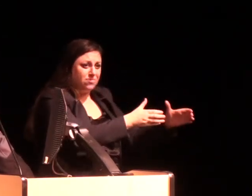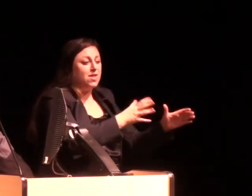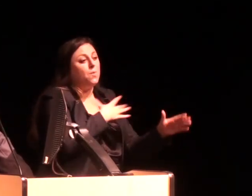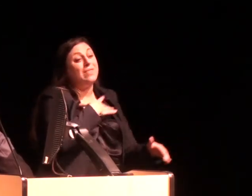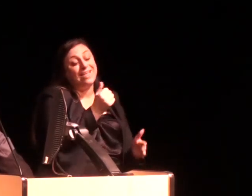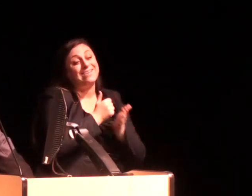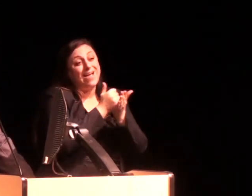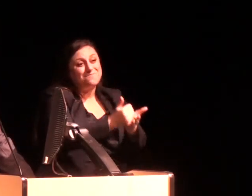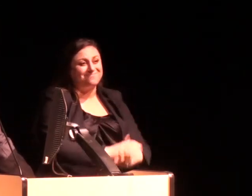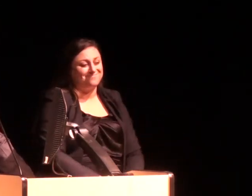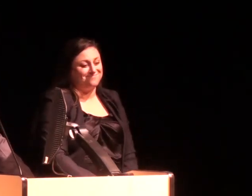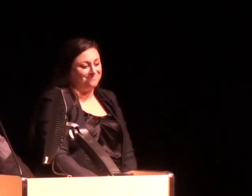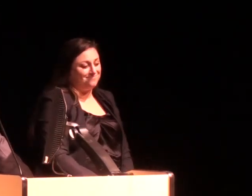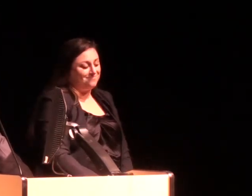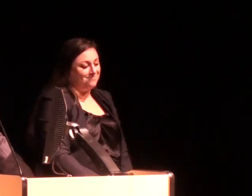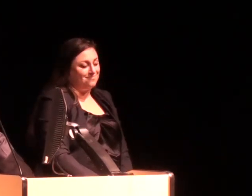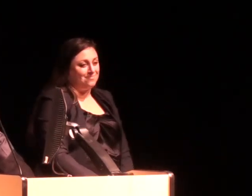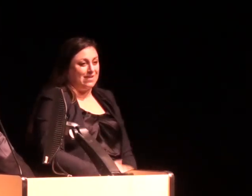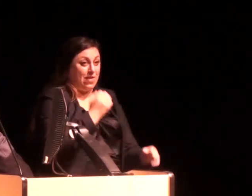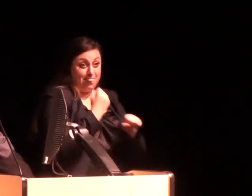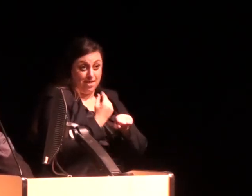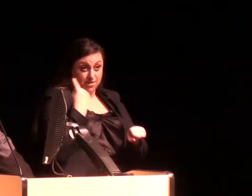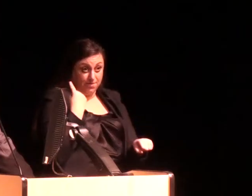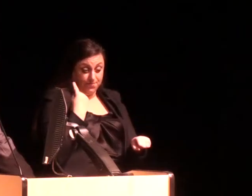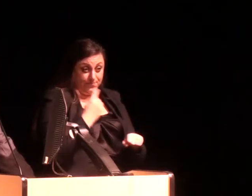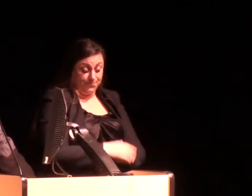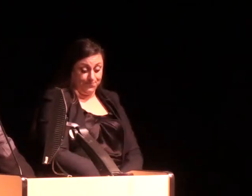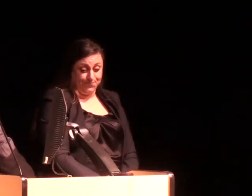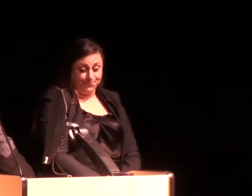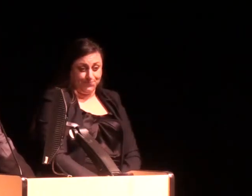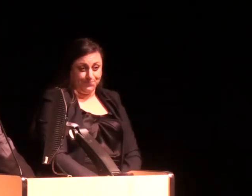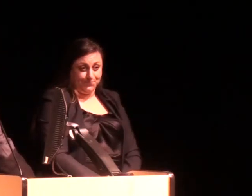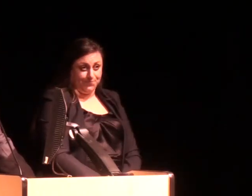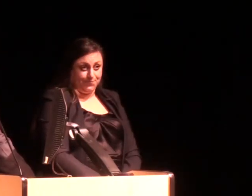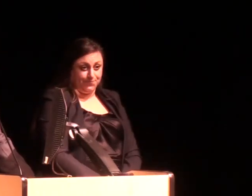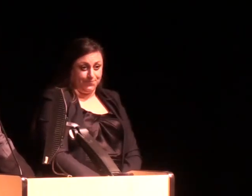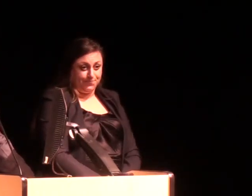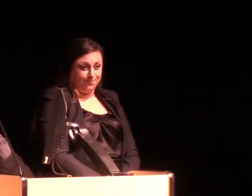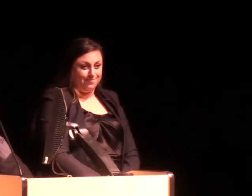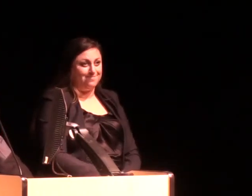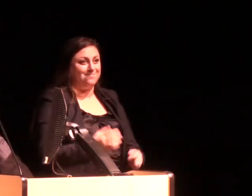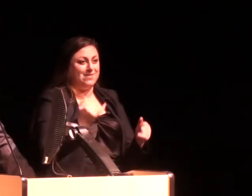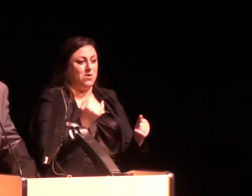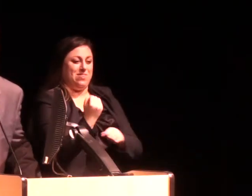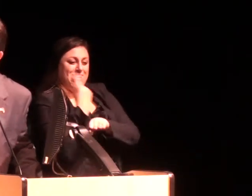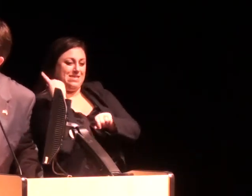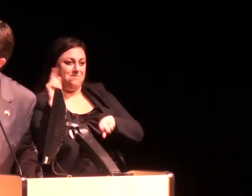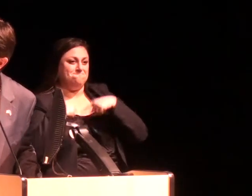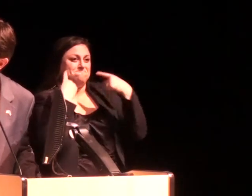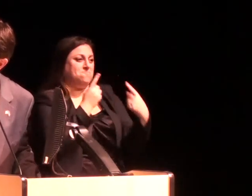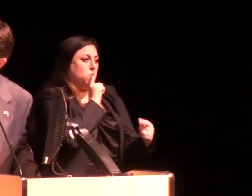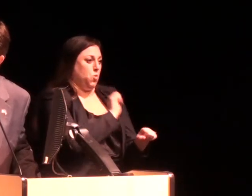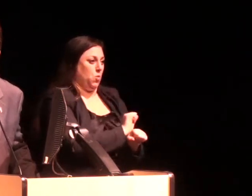help. Well, the last year, come now to the reality. Everything